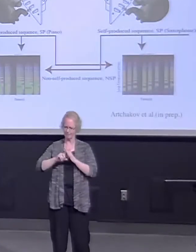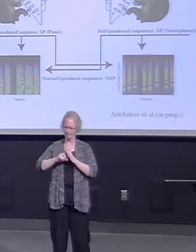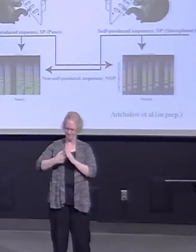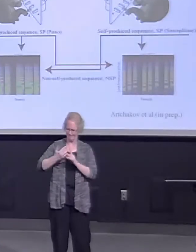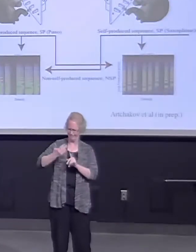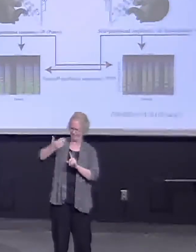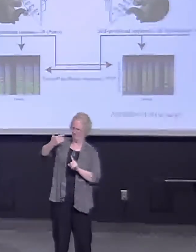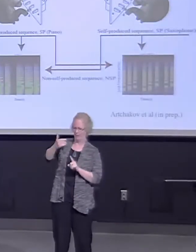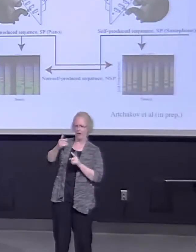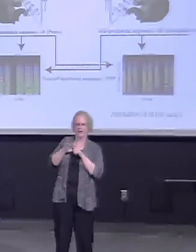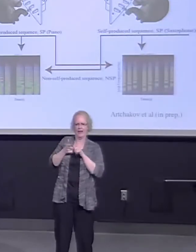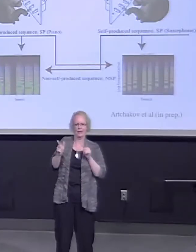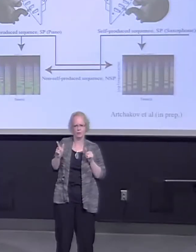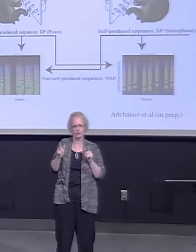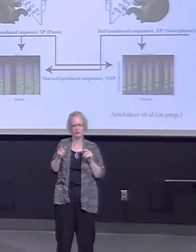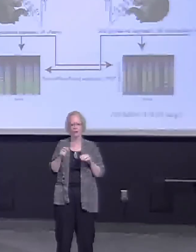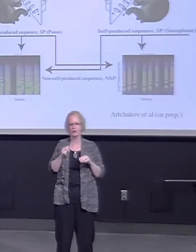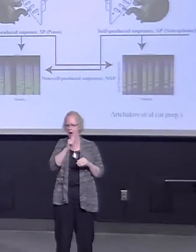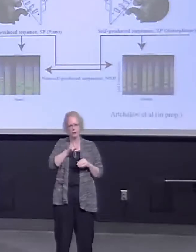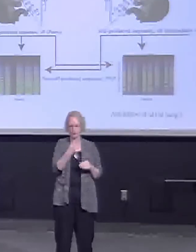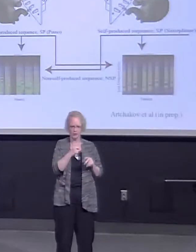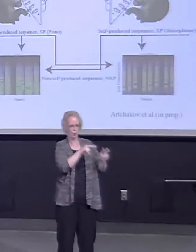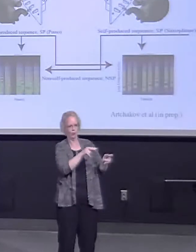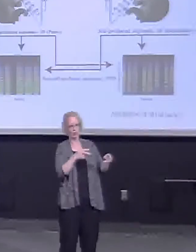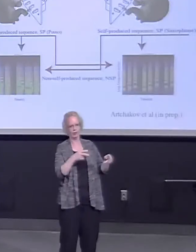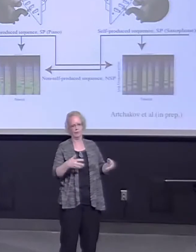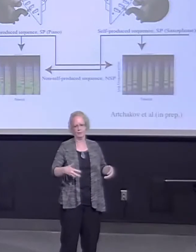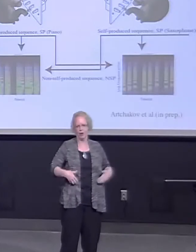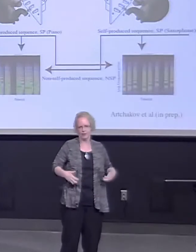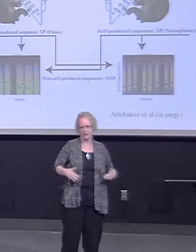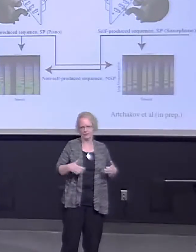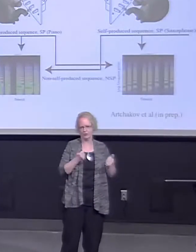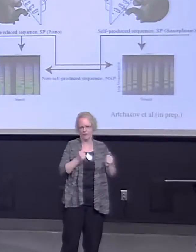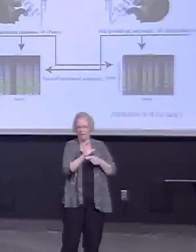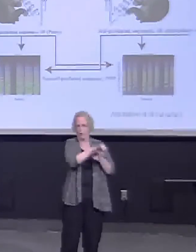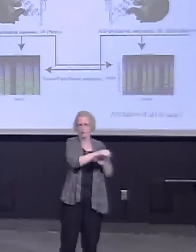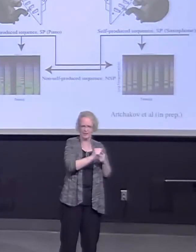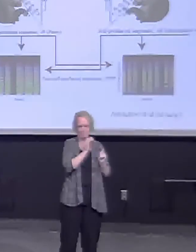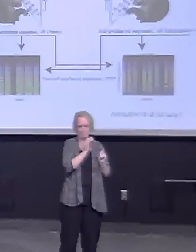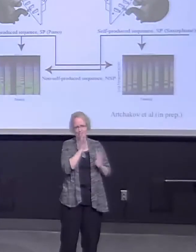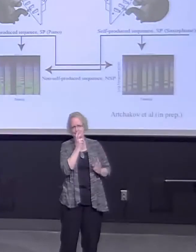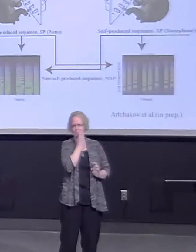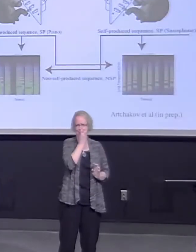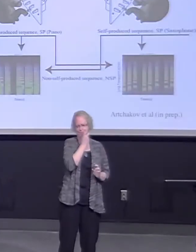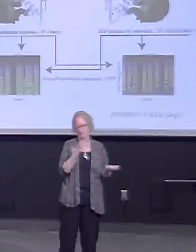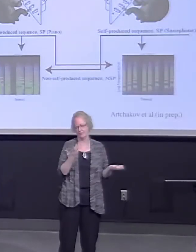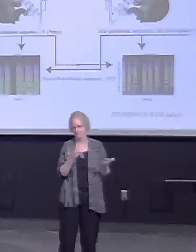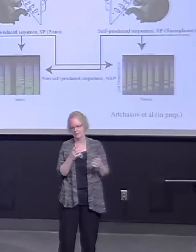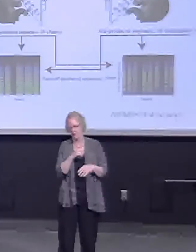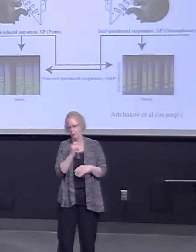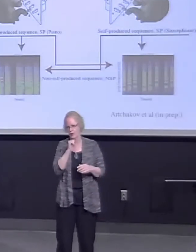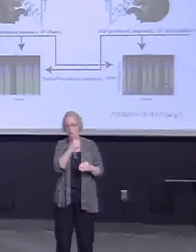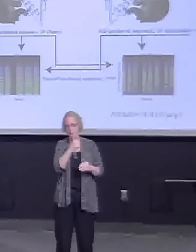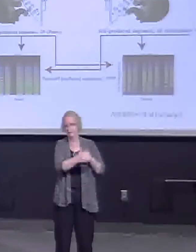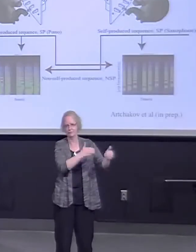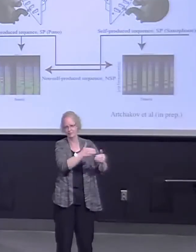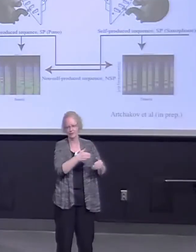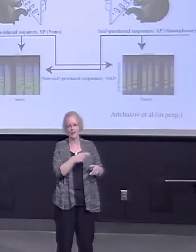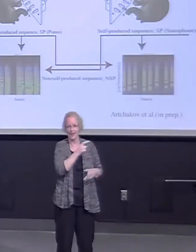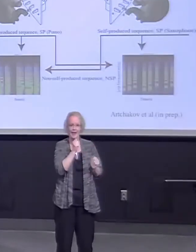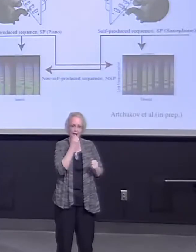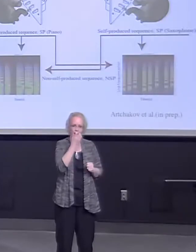monkeys, other than making them vocalize, because they're not going to get very far. They can vocalize as much as they